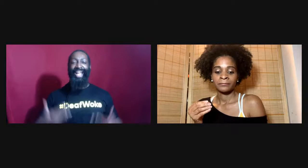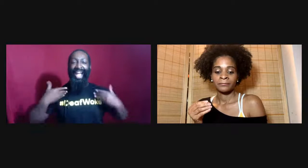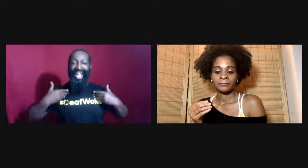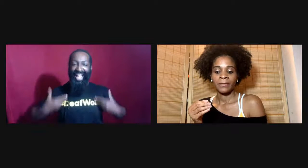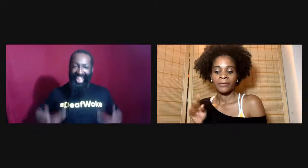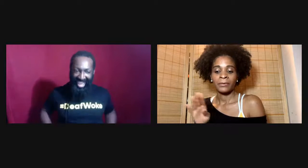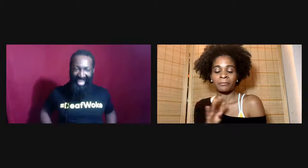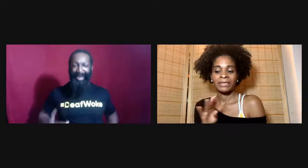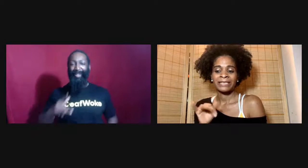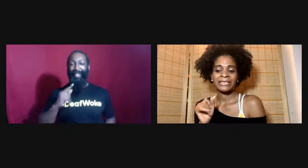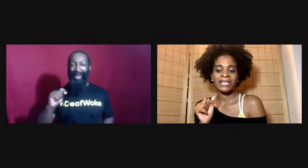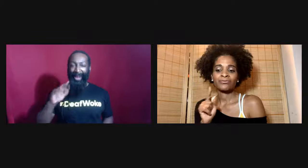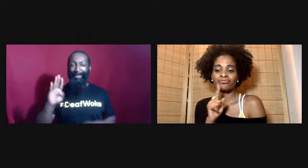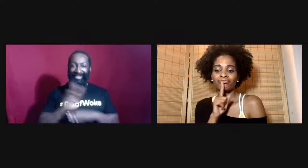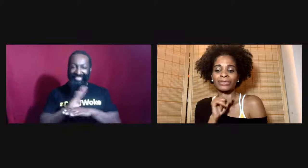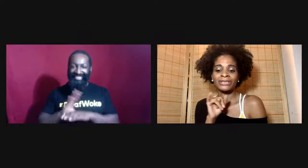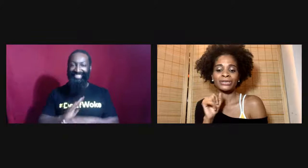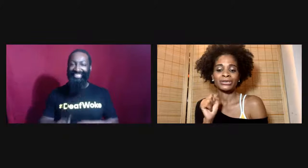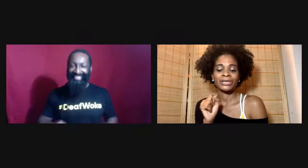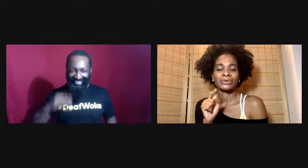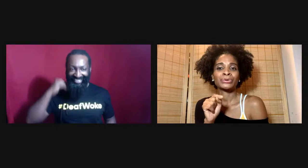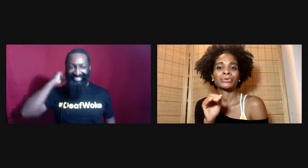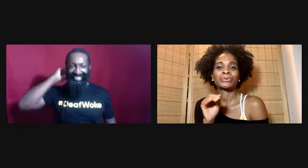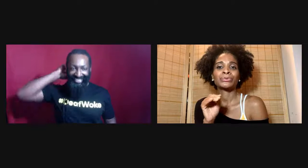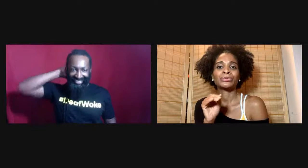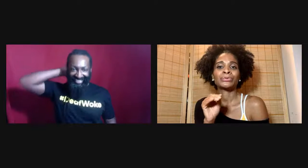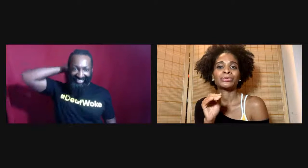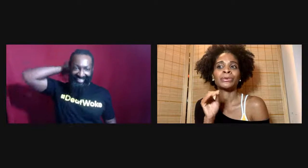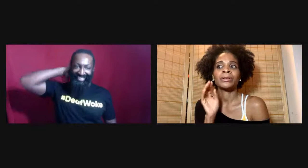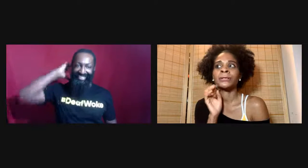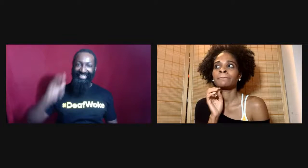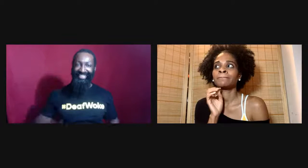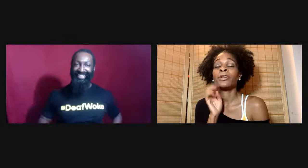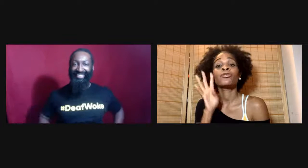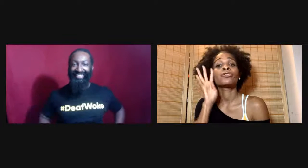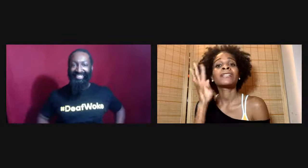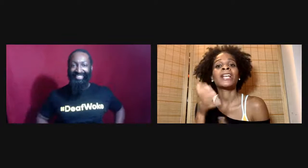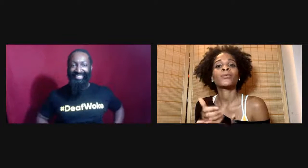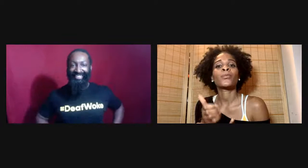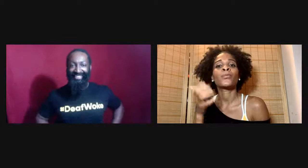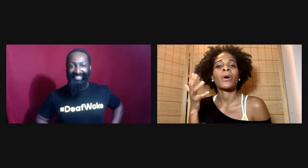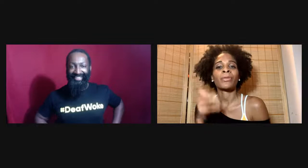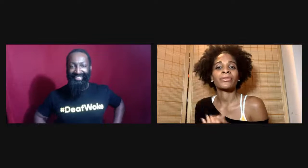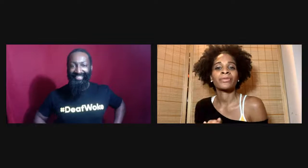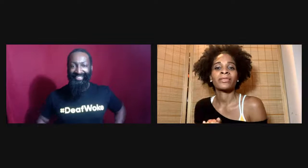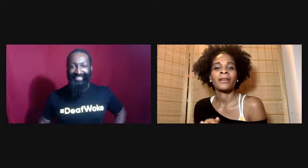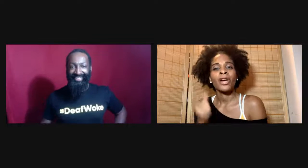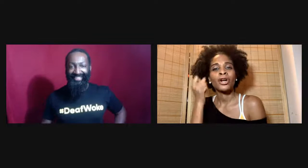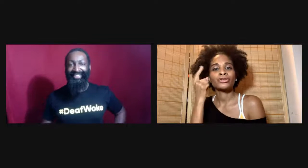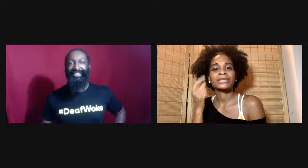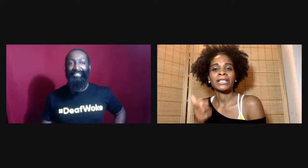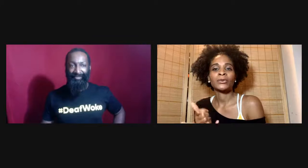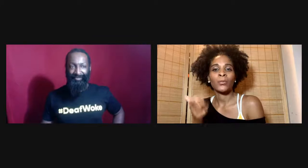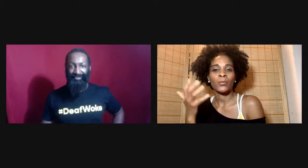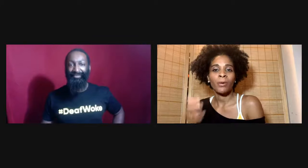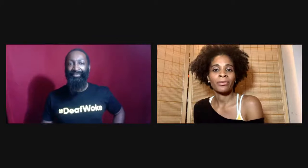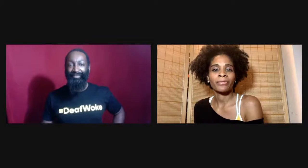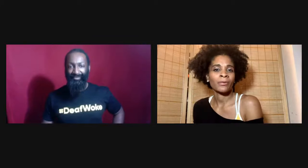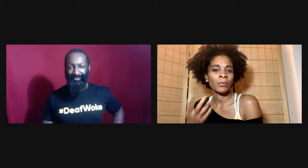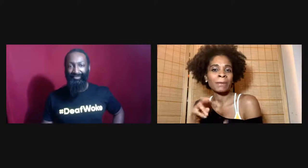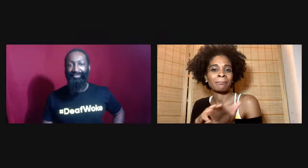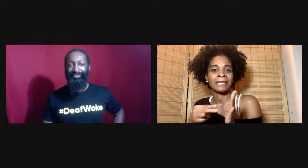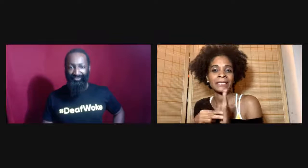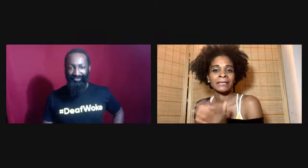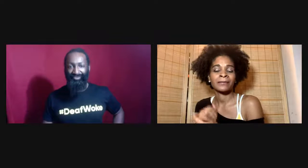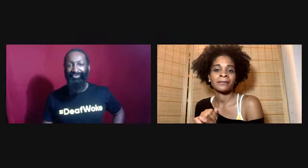mindset. I am the business. I am the business. Okay. Yeah, and my goal is